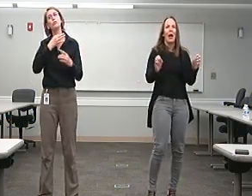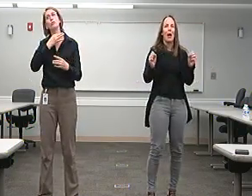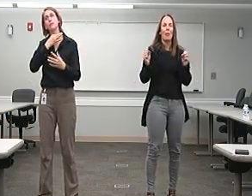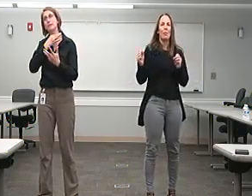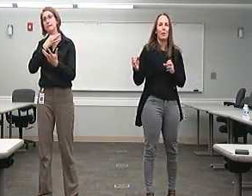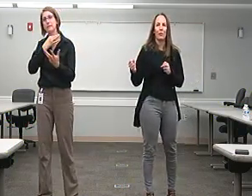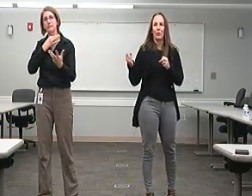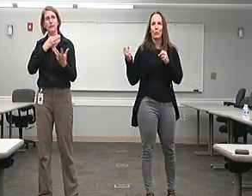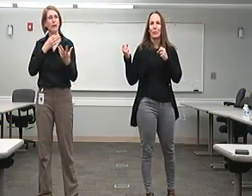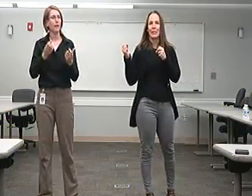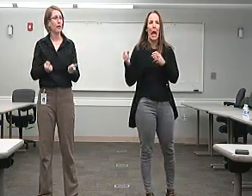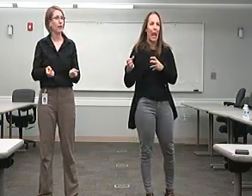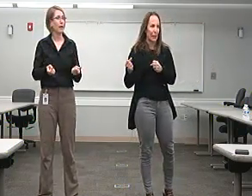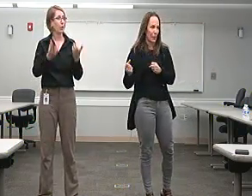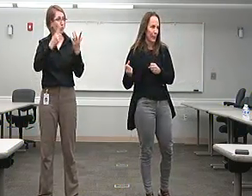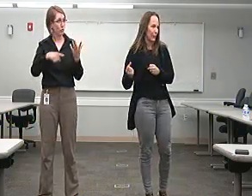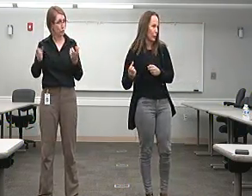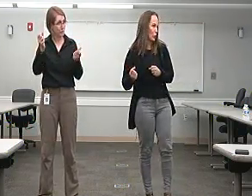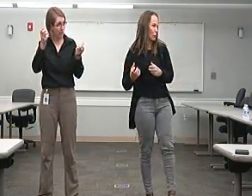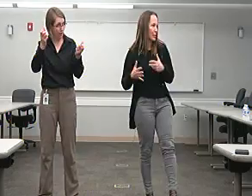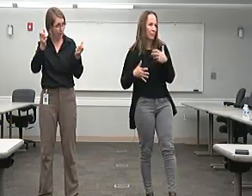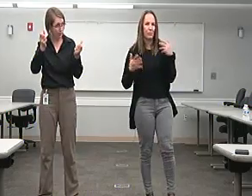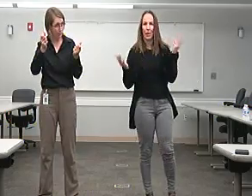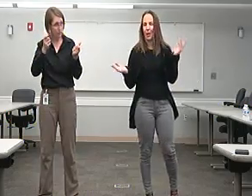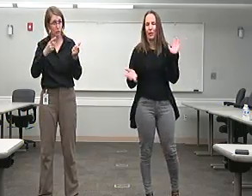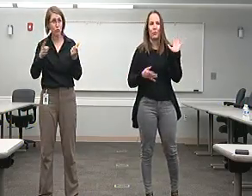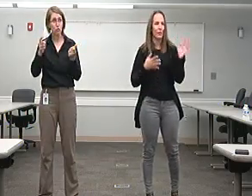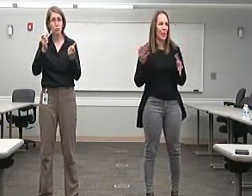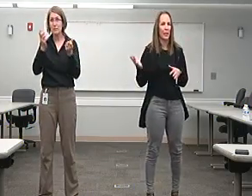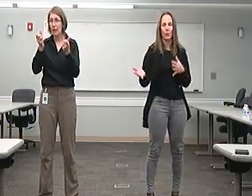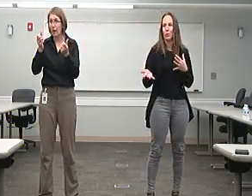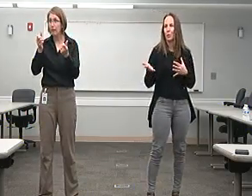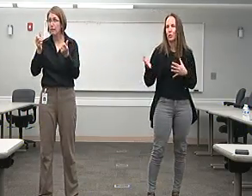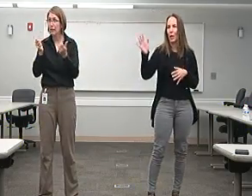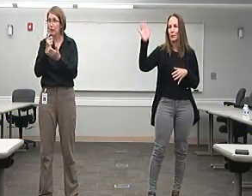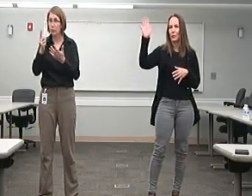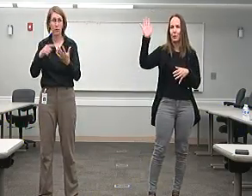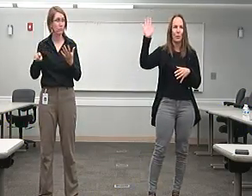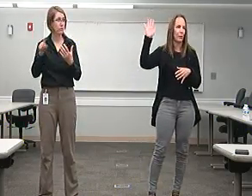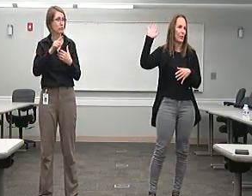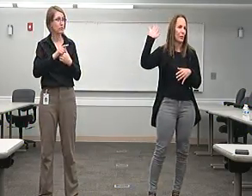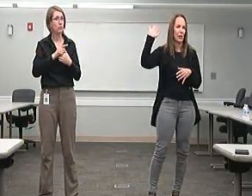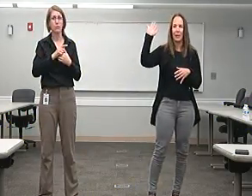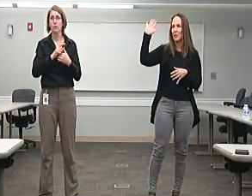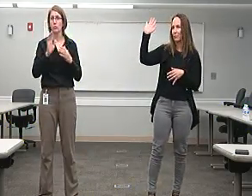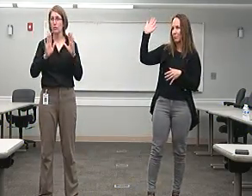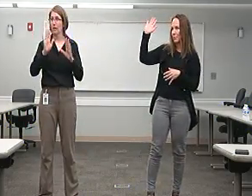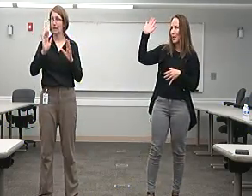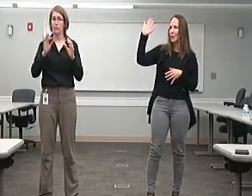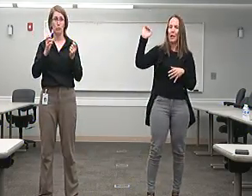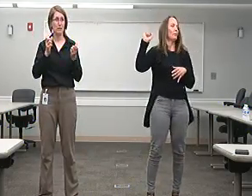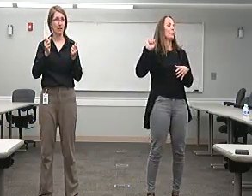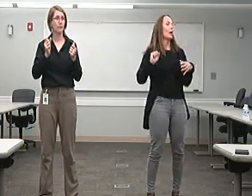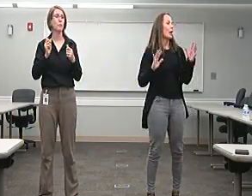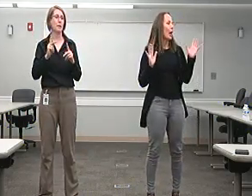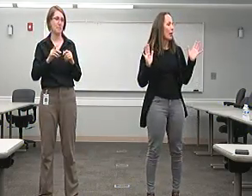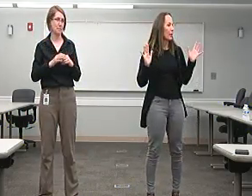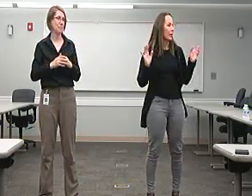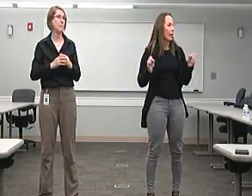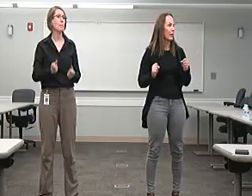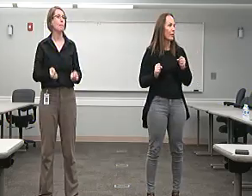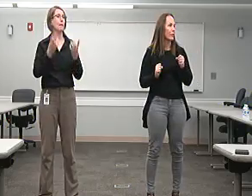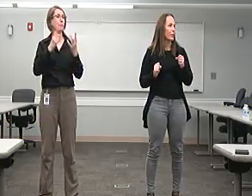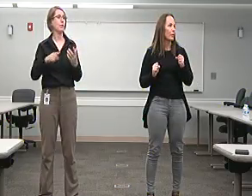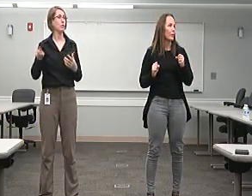you sign? How many of you use any form of sign language with your child? If you don't mind raising your hands. Okay. And how many of